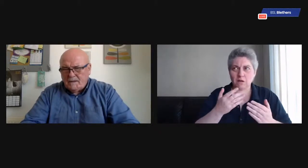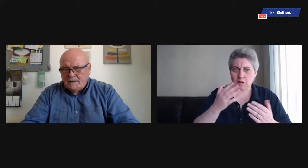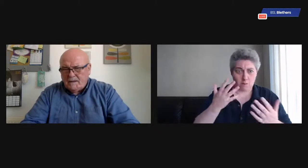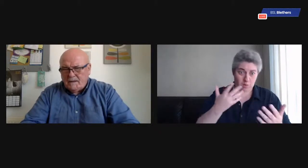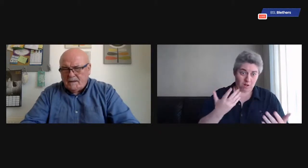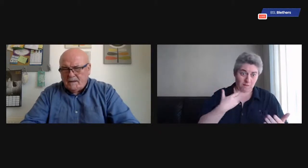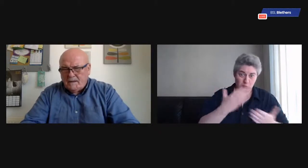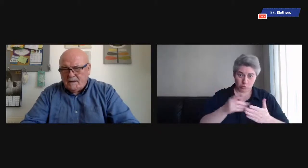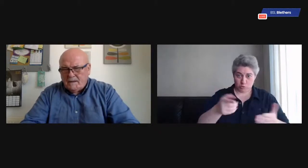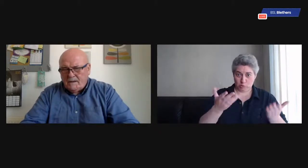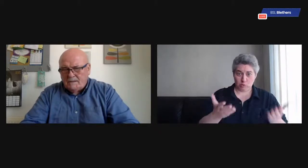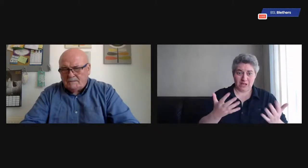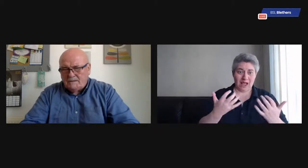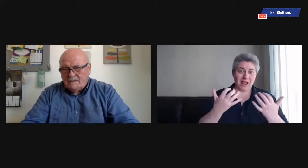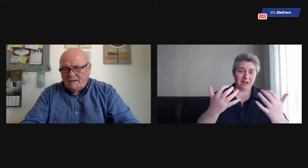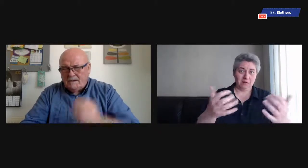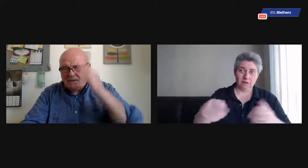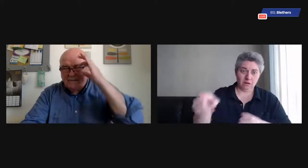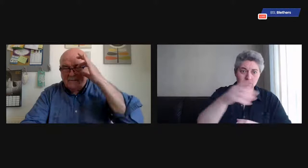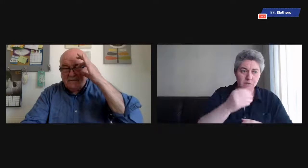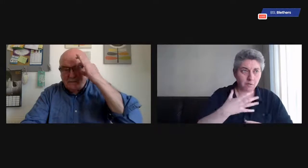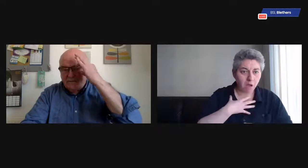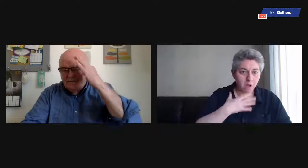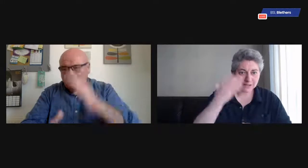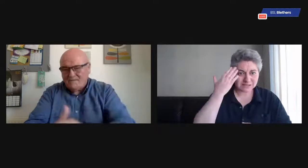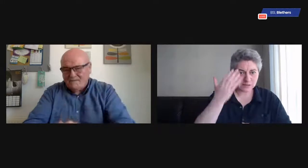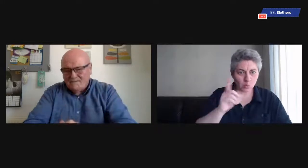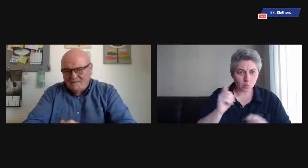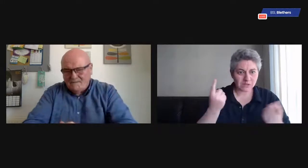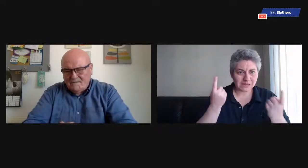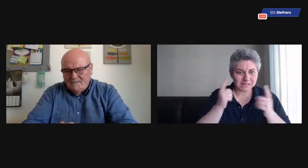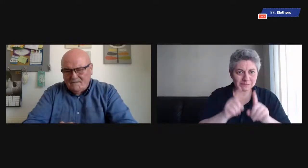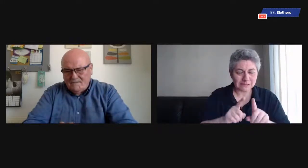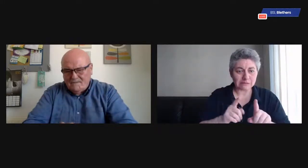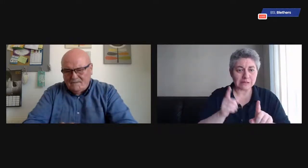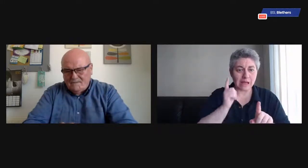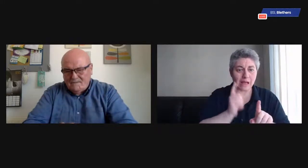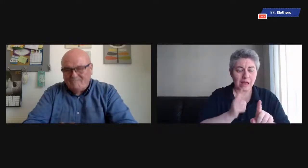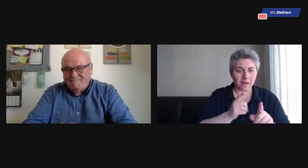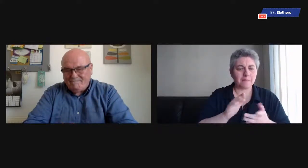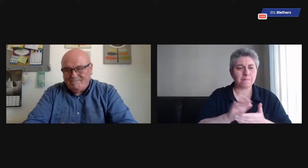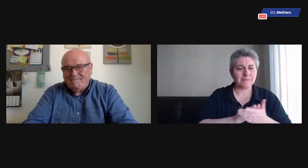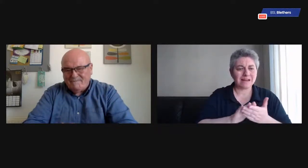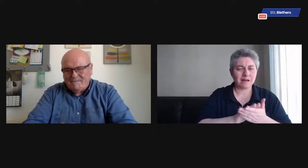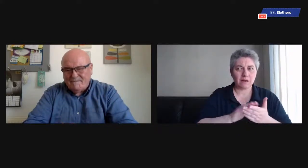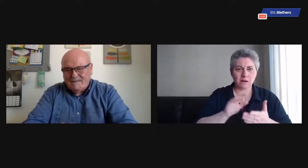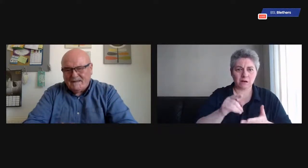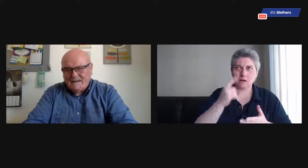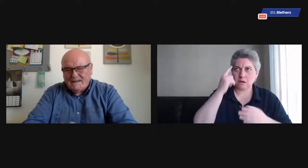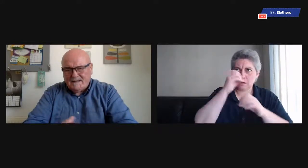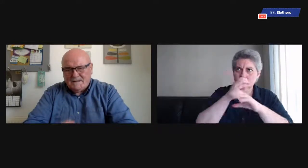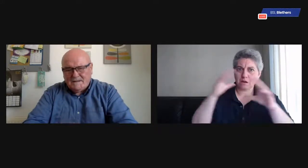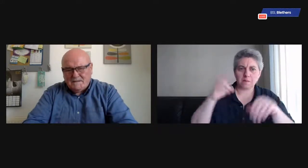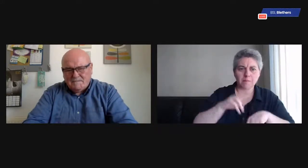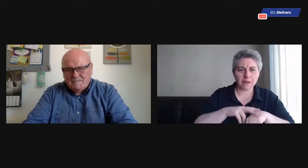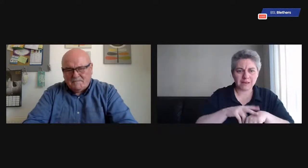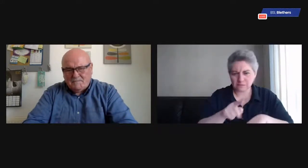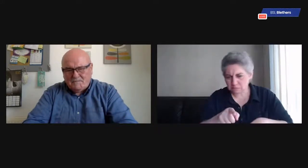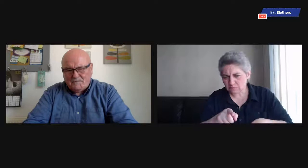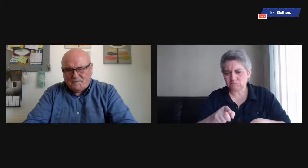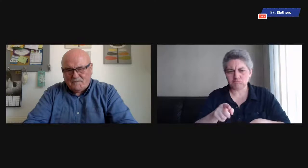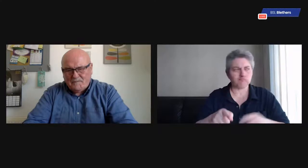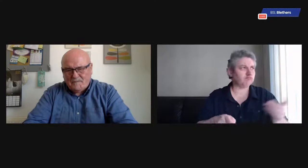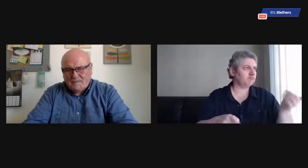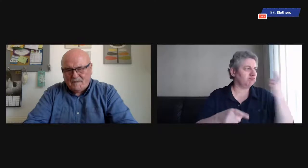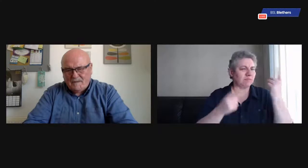understand it was the deaf. So the person, what you're saying really, Craig, is the person that was given her information about being able to access a